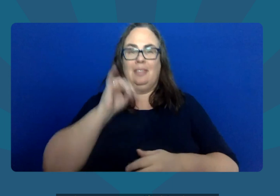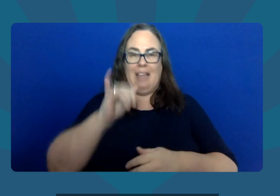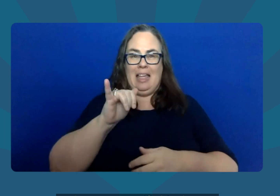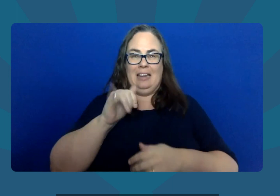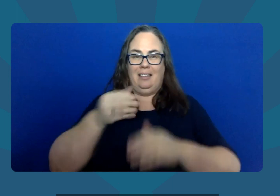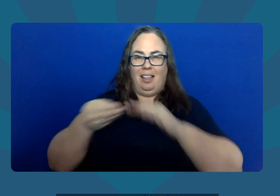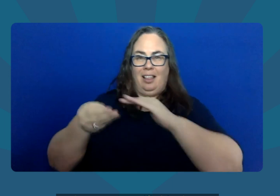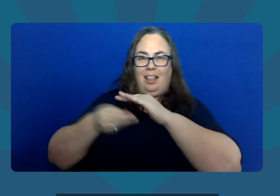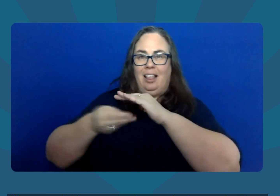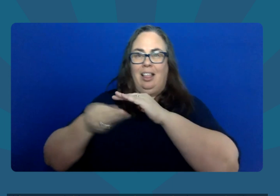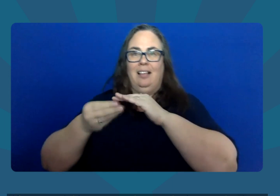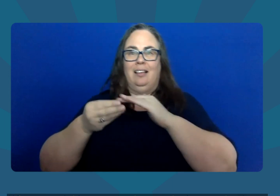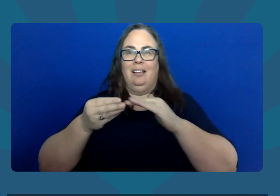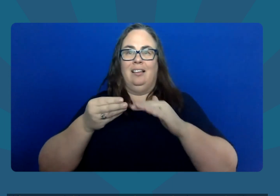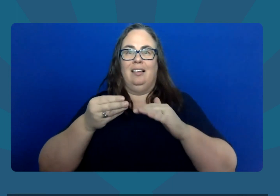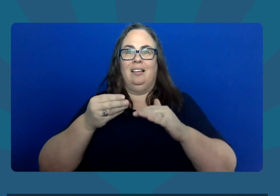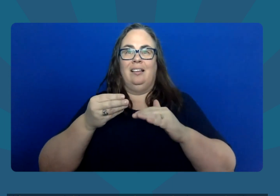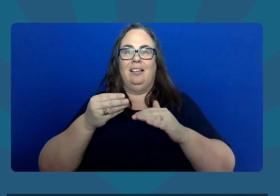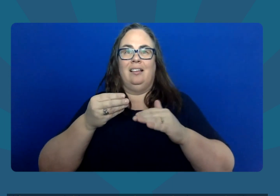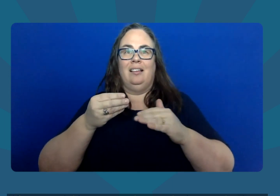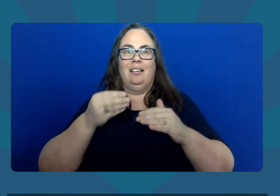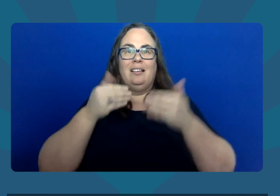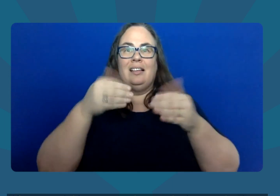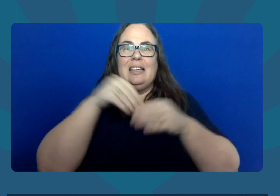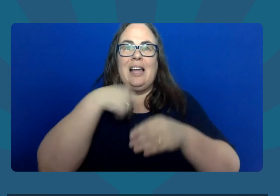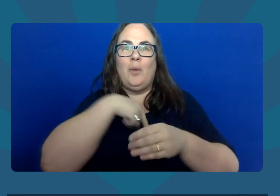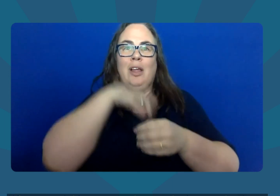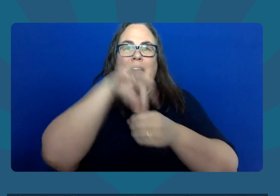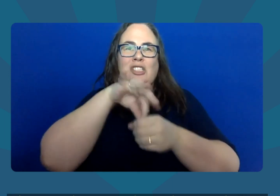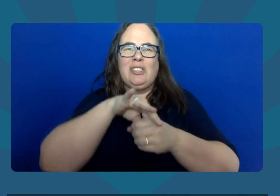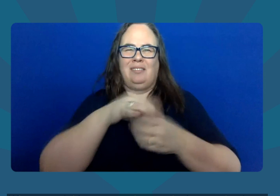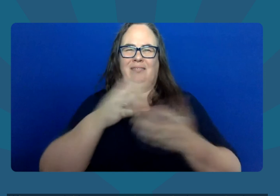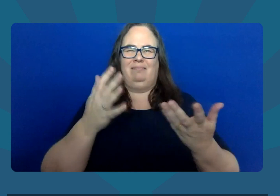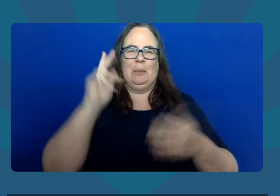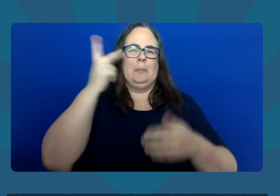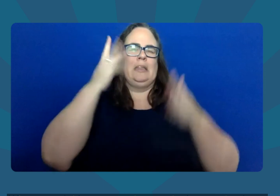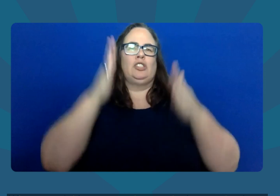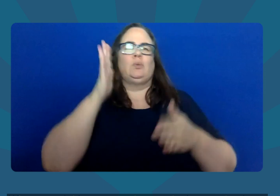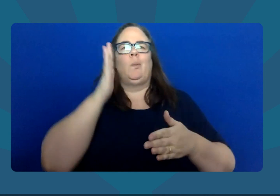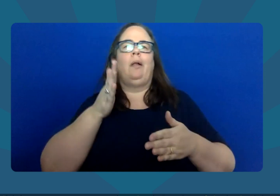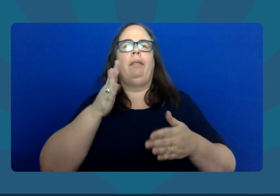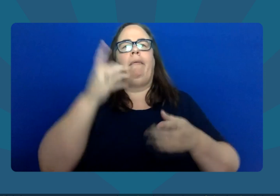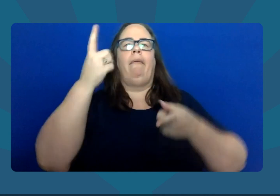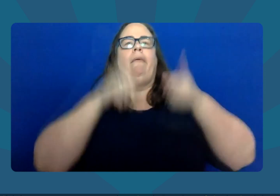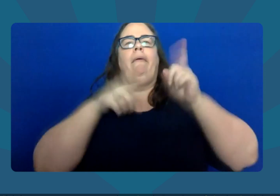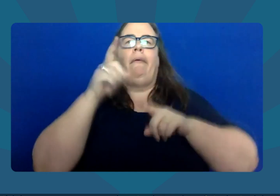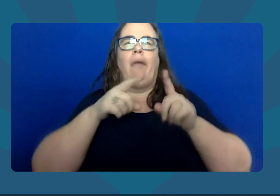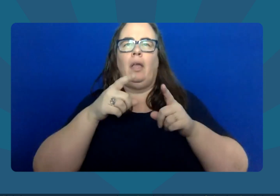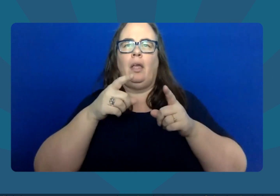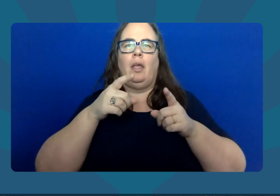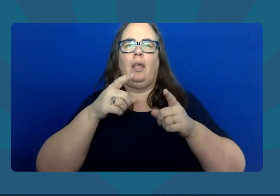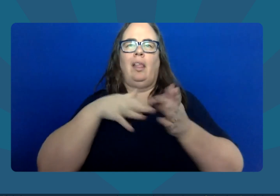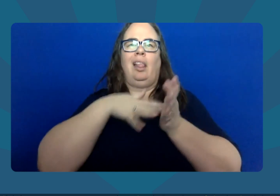donors. When special interests take a stake in our elections, politicians